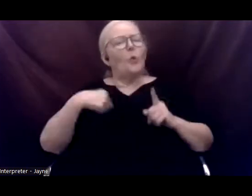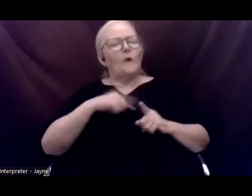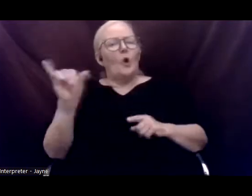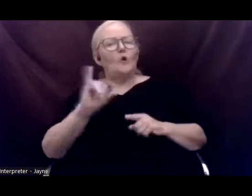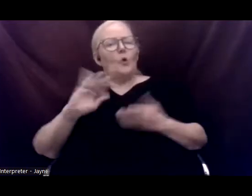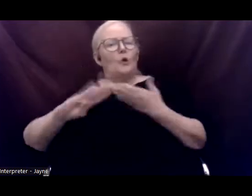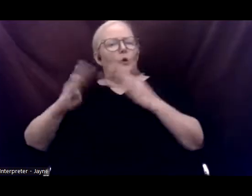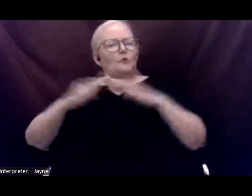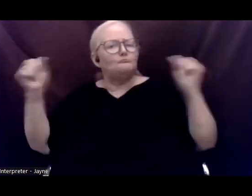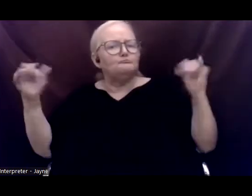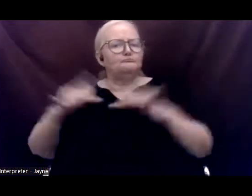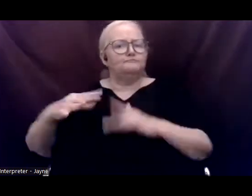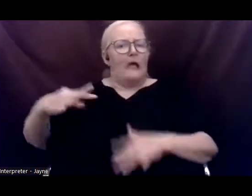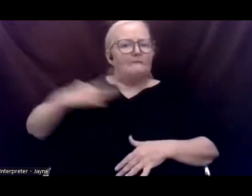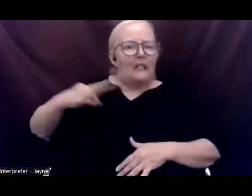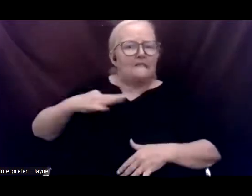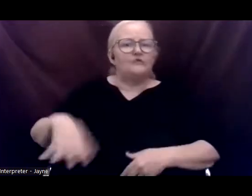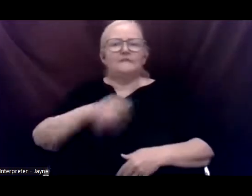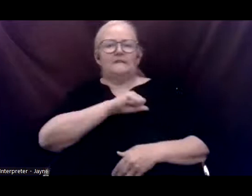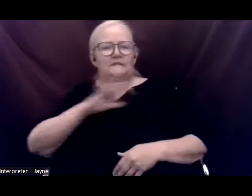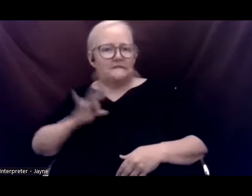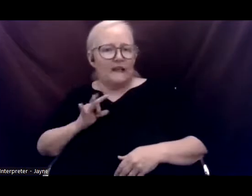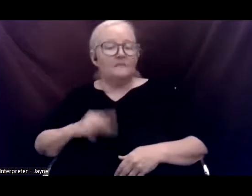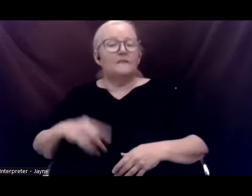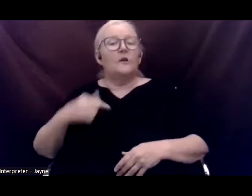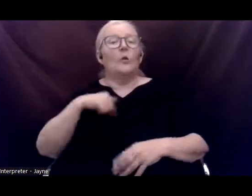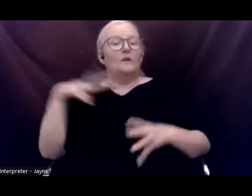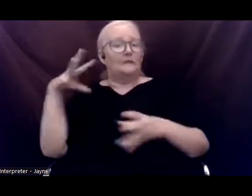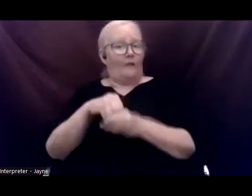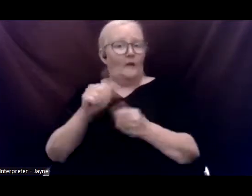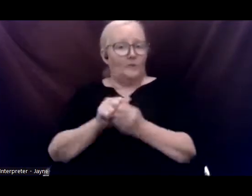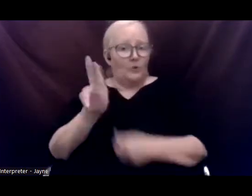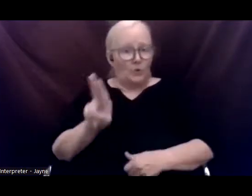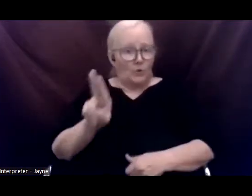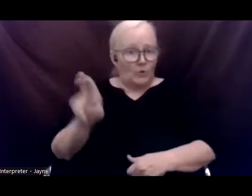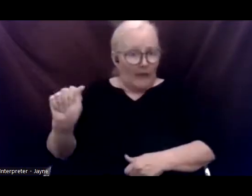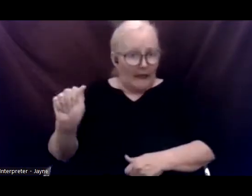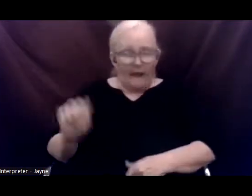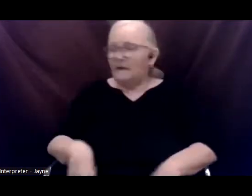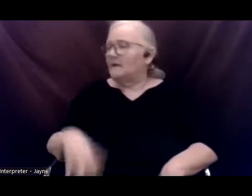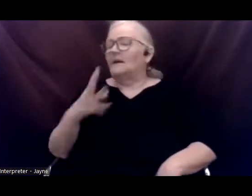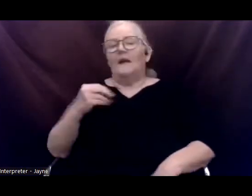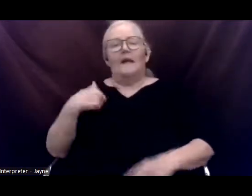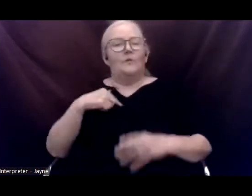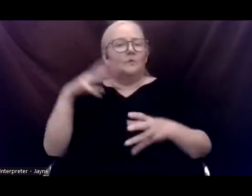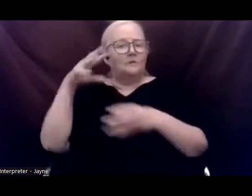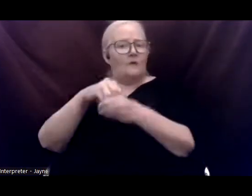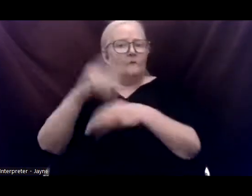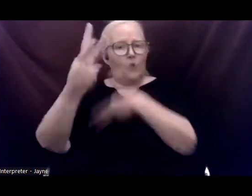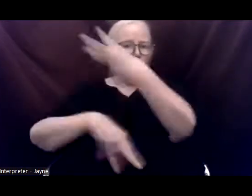and staff, a member of the Unitarian Universalist Association, and a part of the global